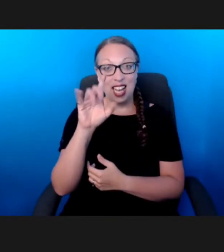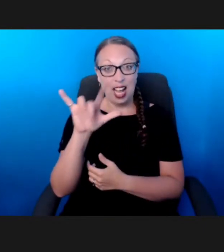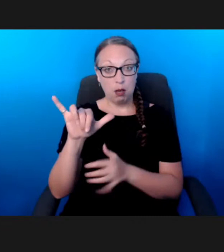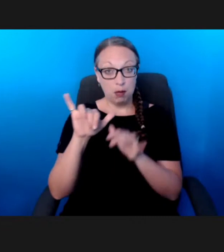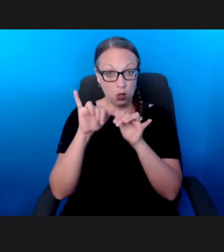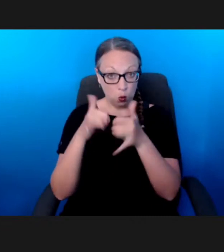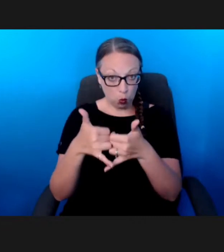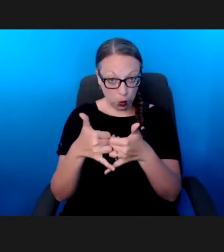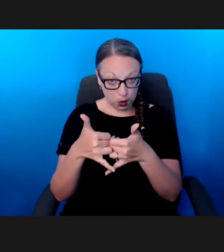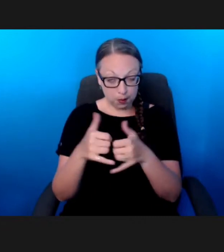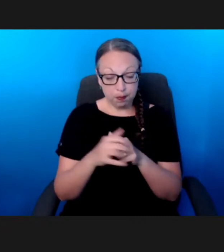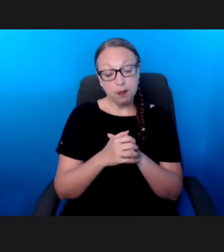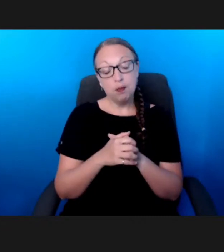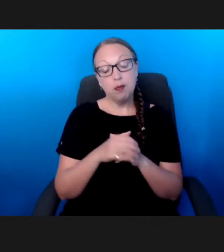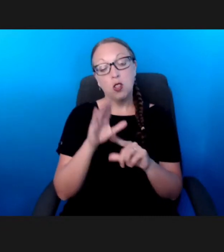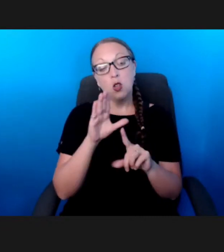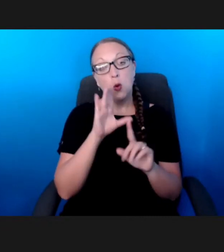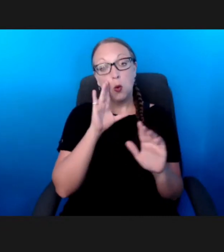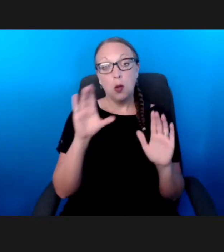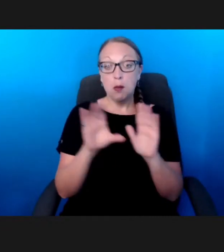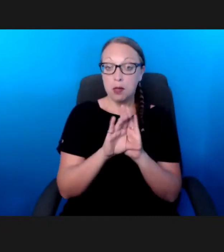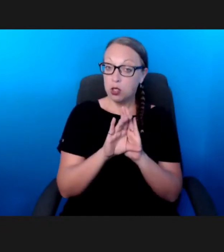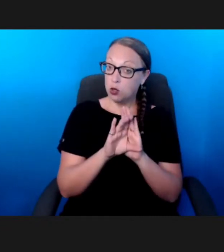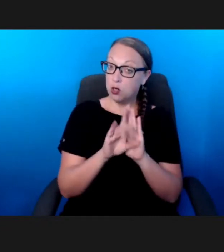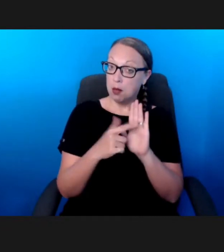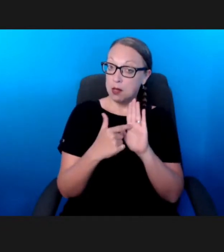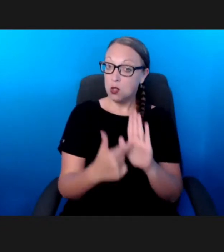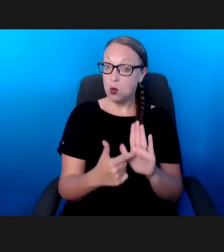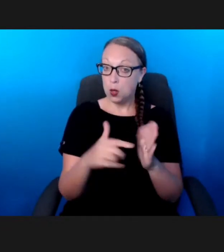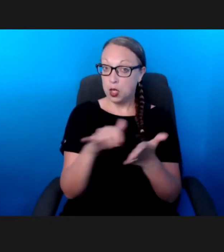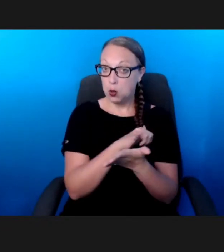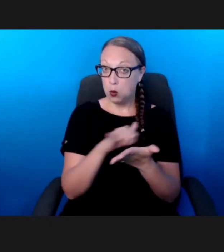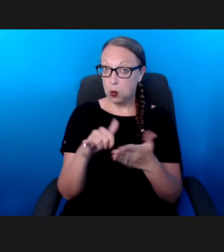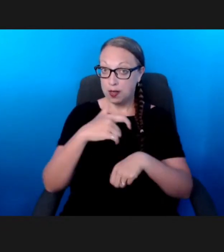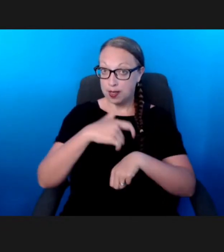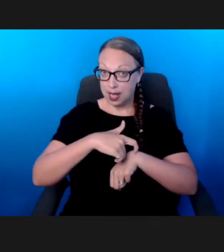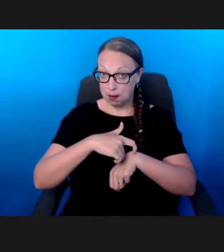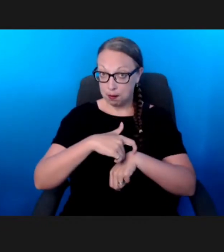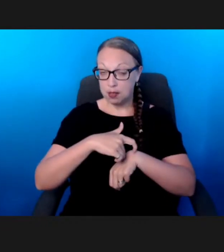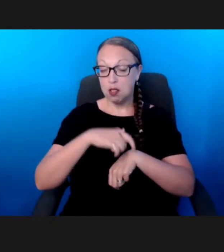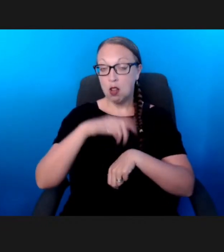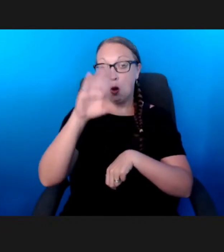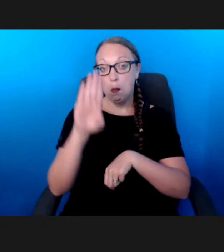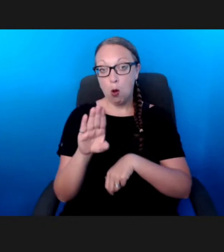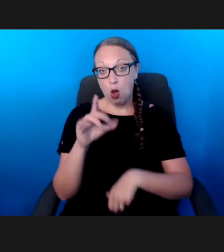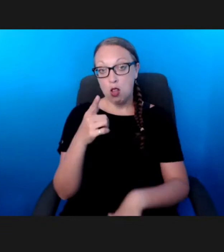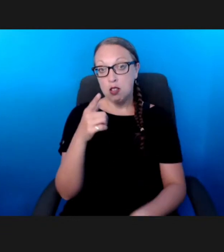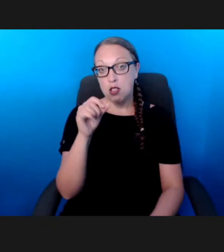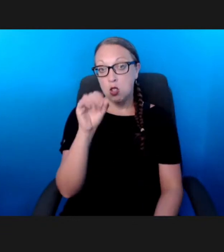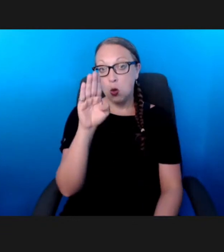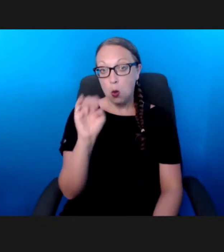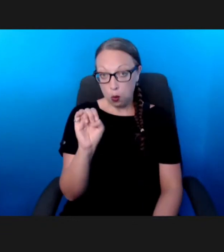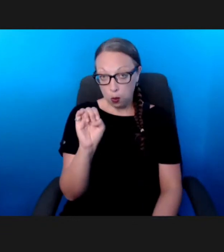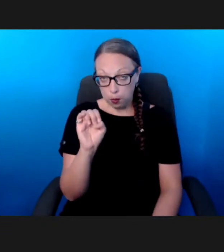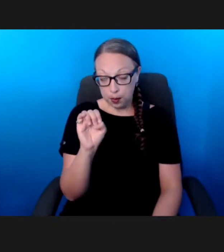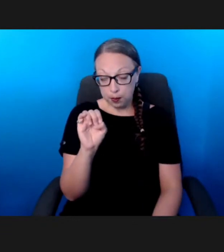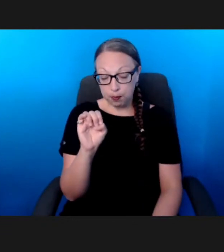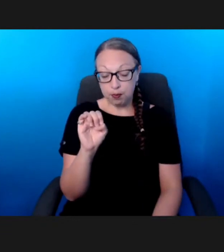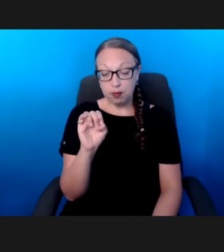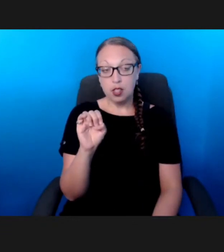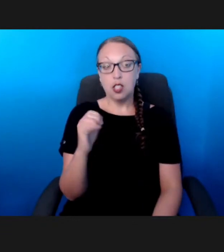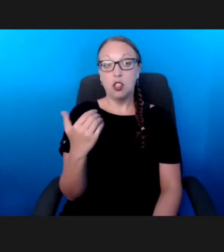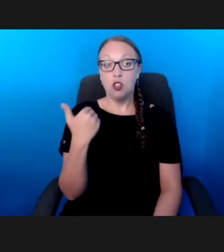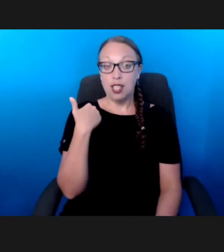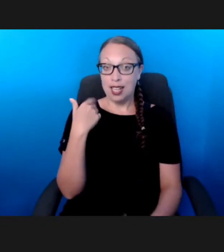her photographs have appeared in the New York Times and the Boston Globe. And she has much to